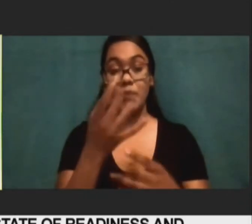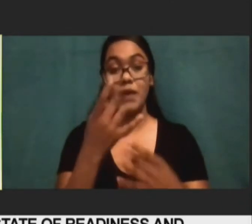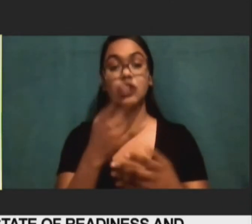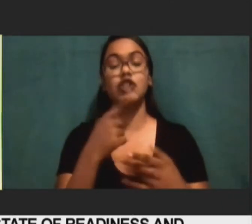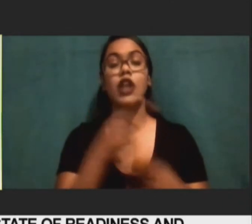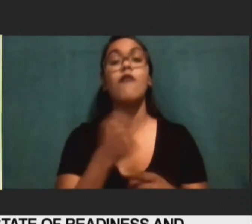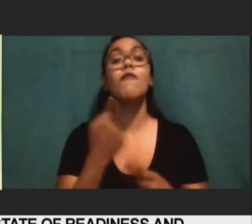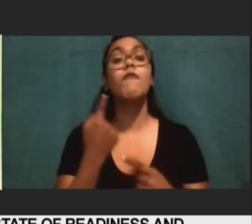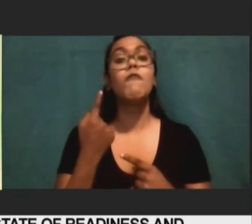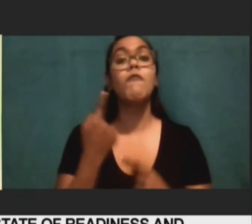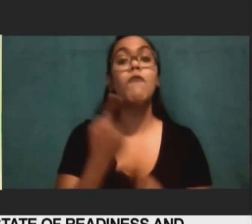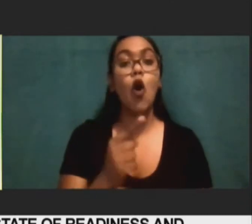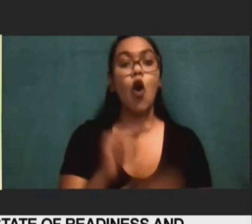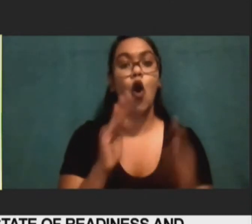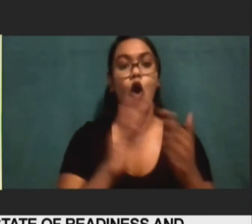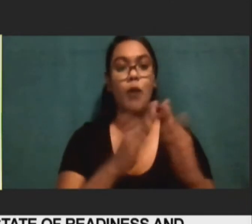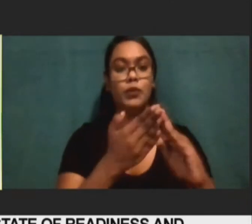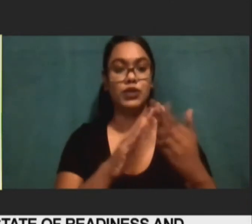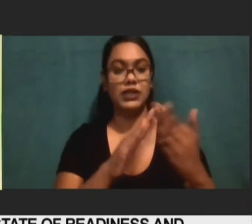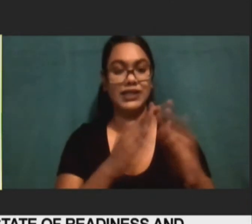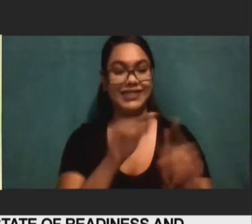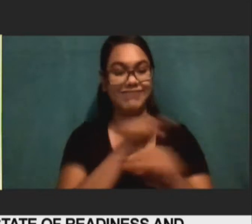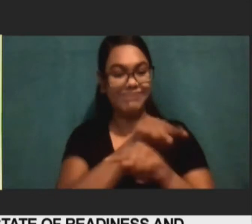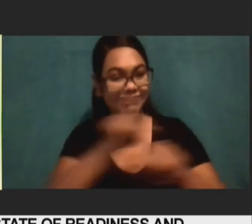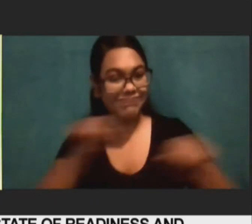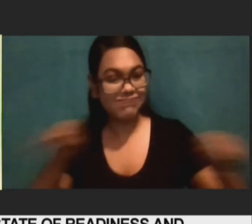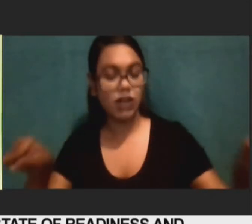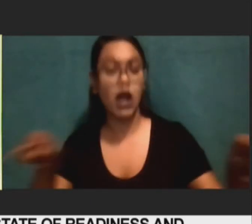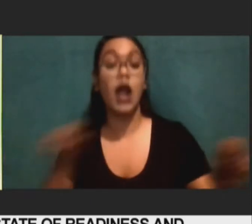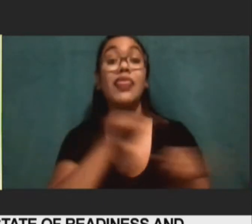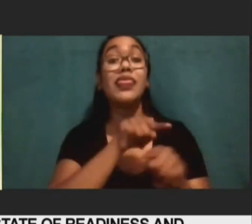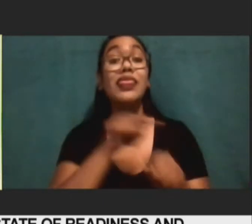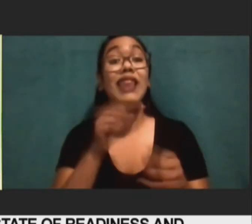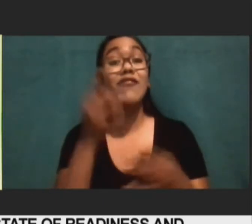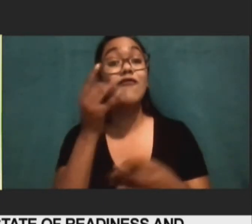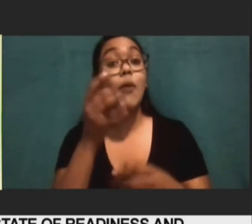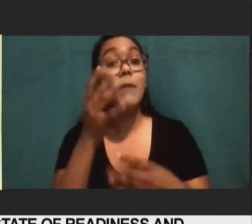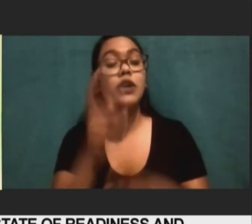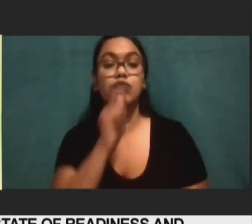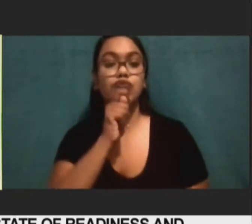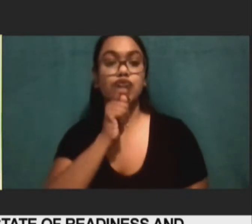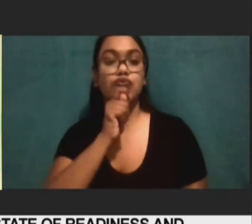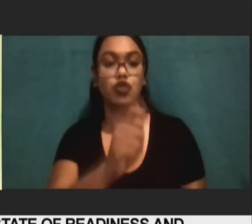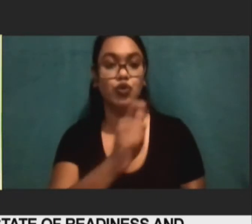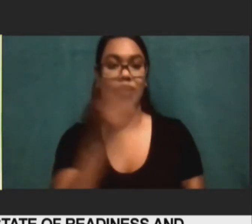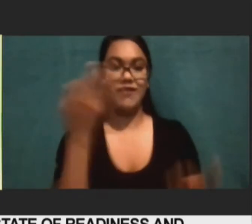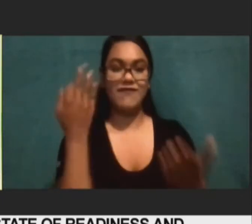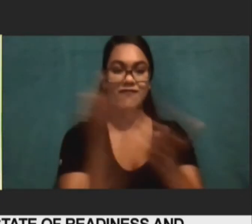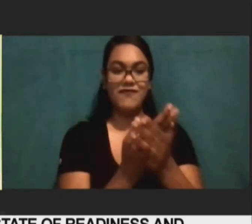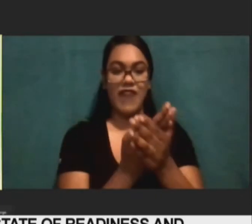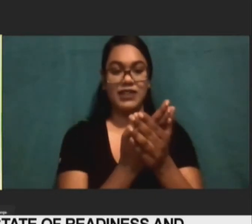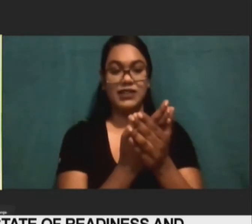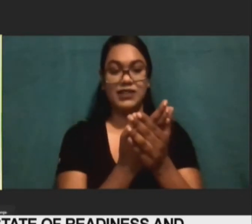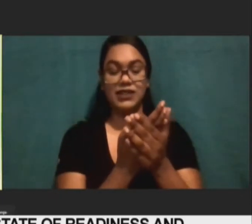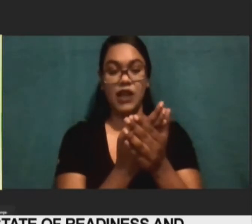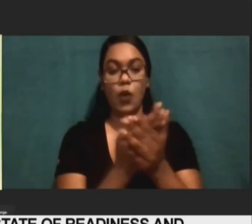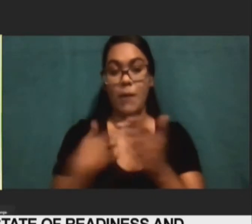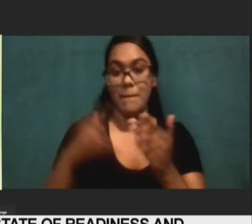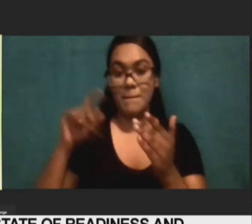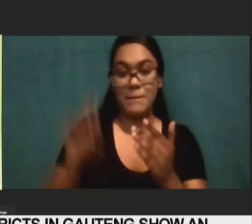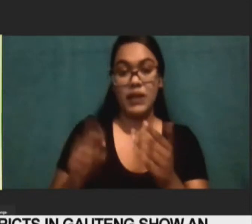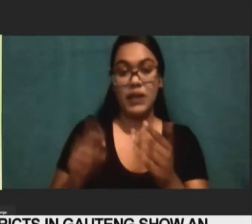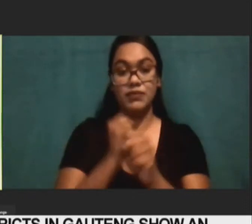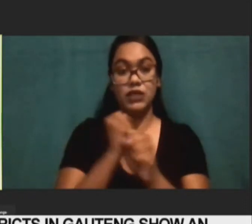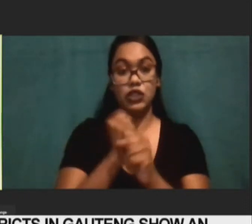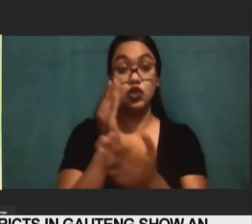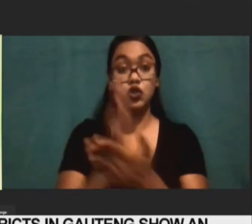reliable, in order for us to mitigate against doubts, mistrust, and any aspersions